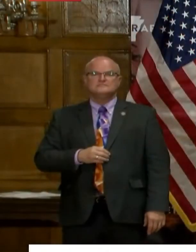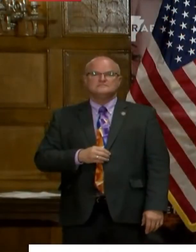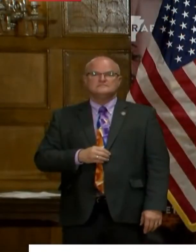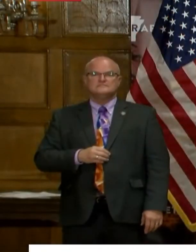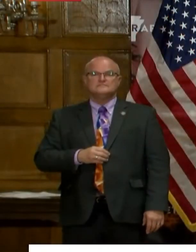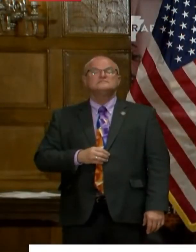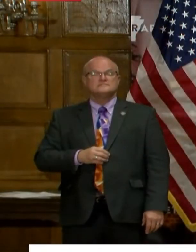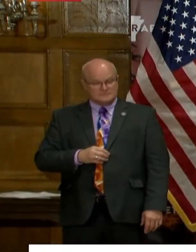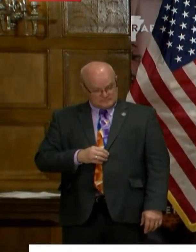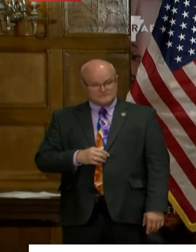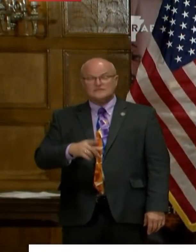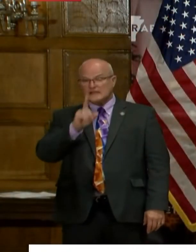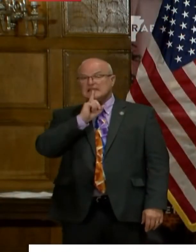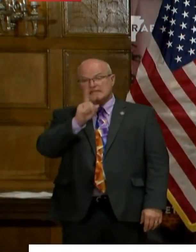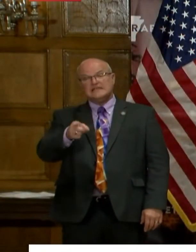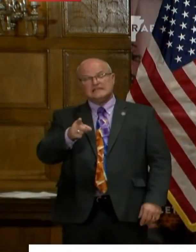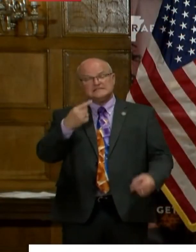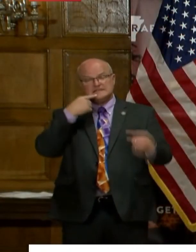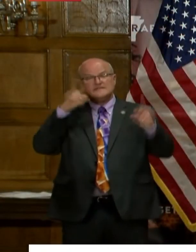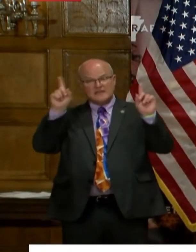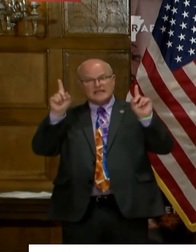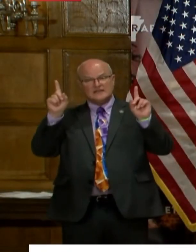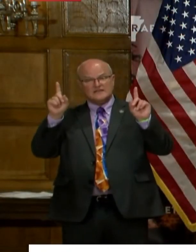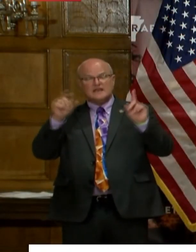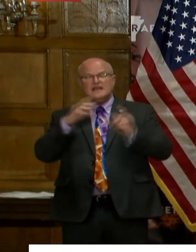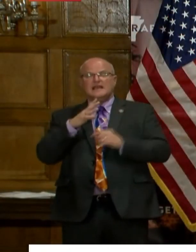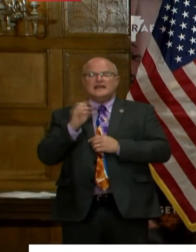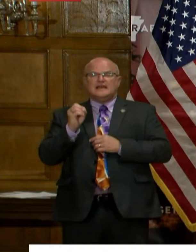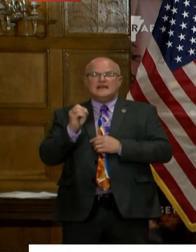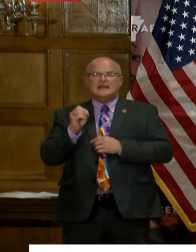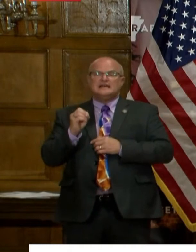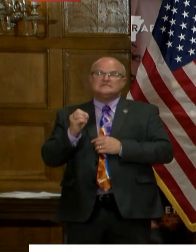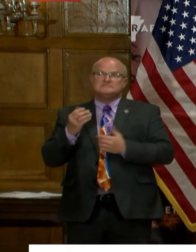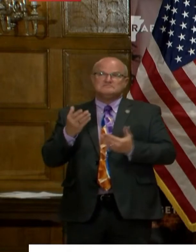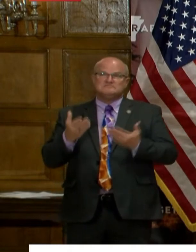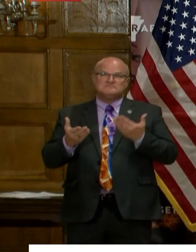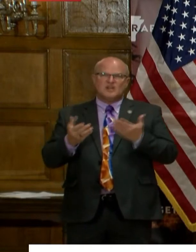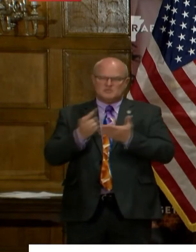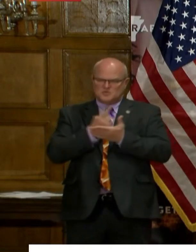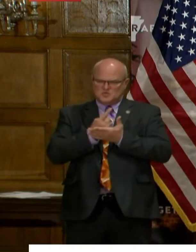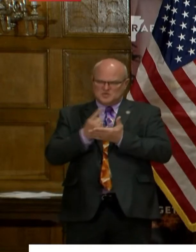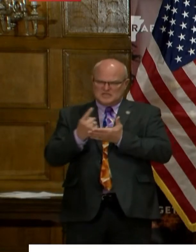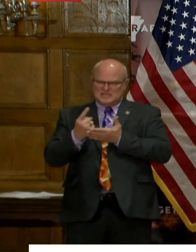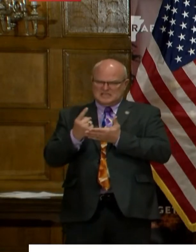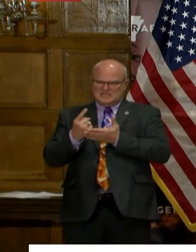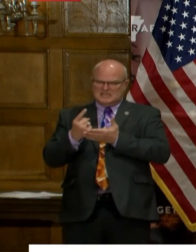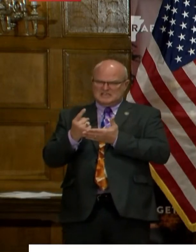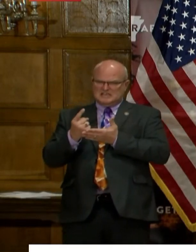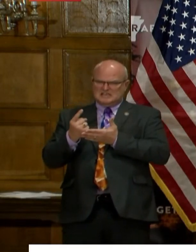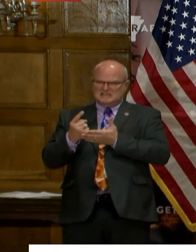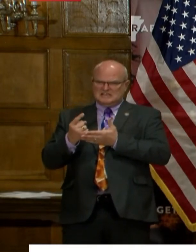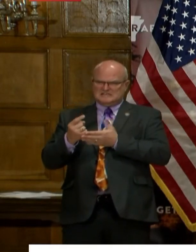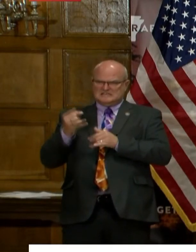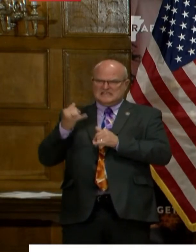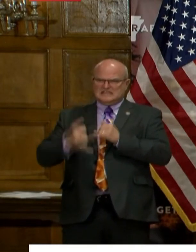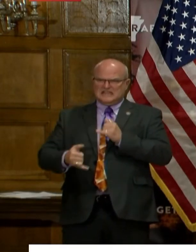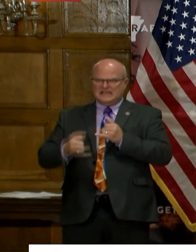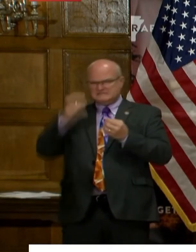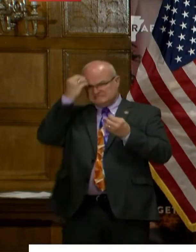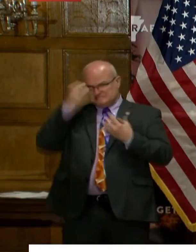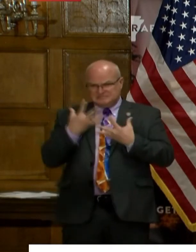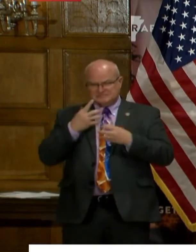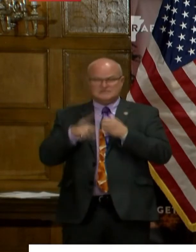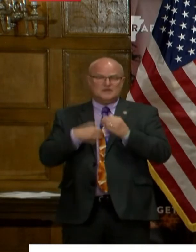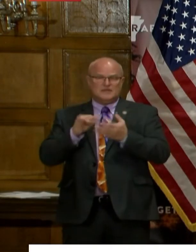It is, and it's been probably a week or so since I was last briefed